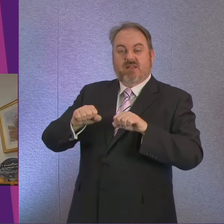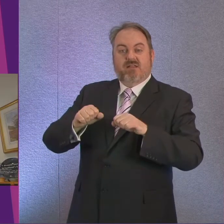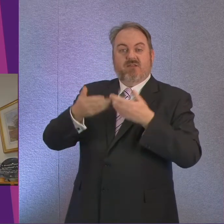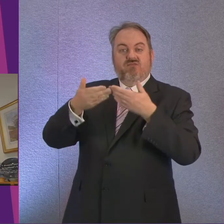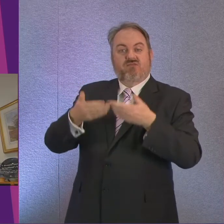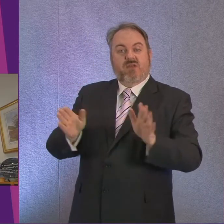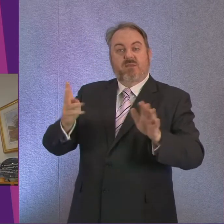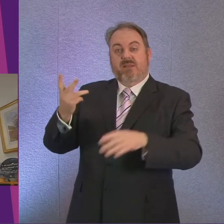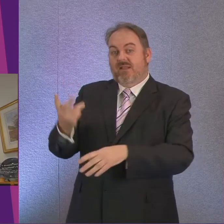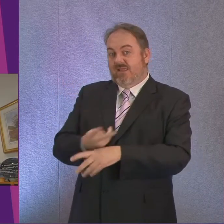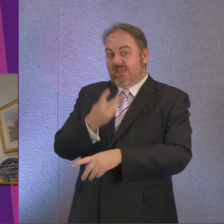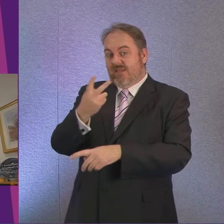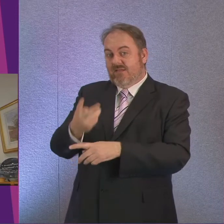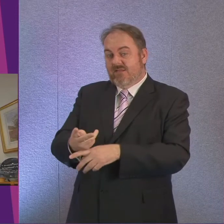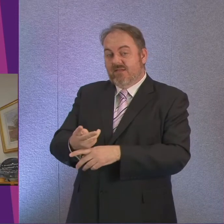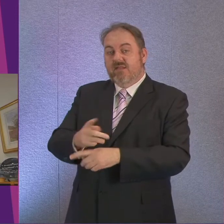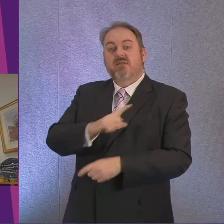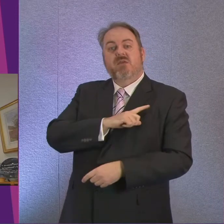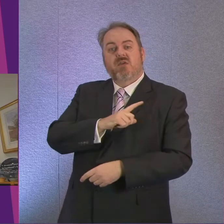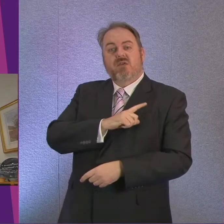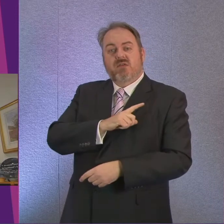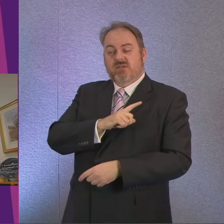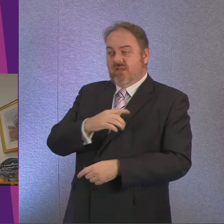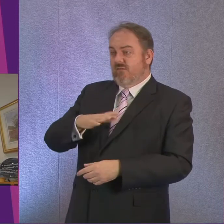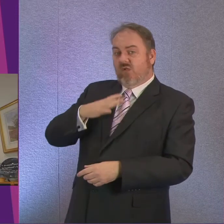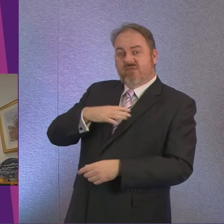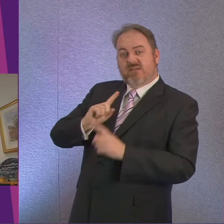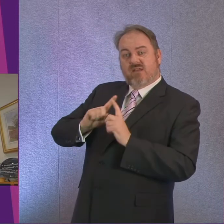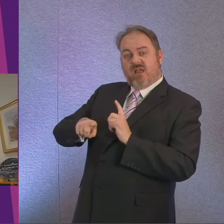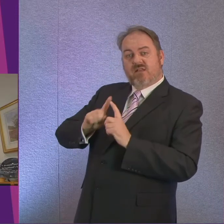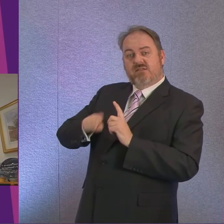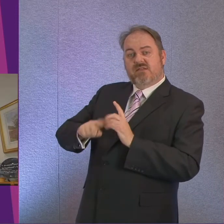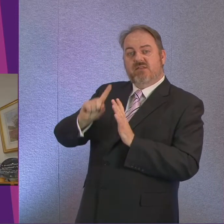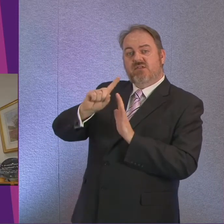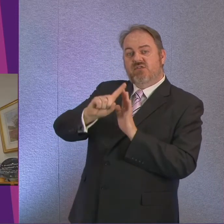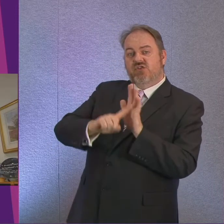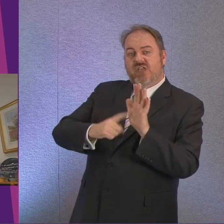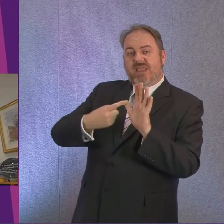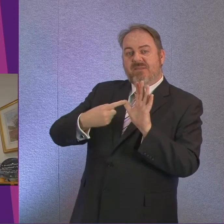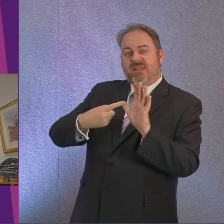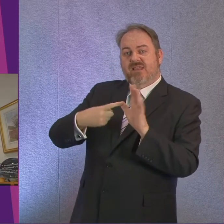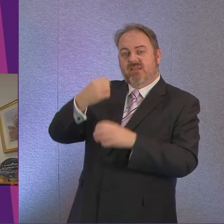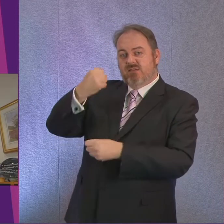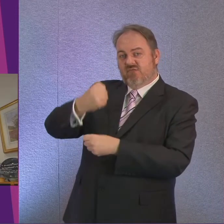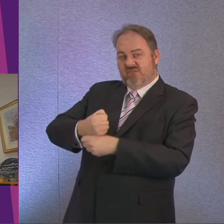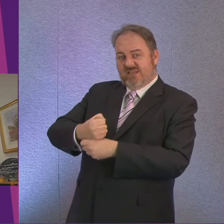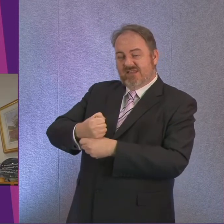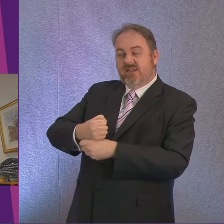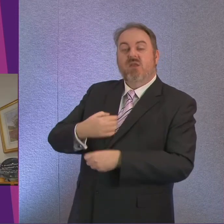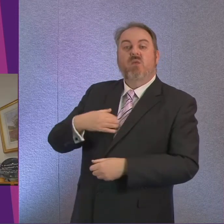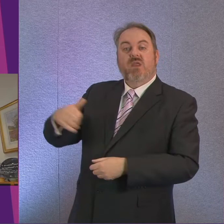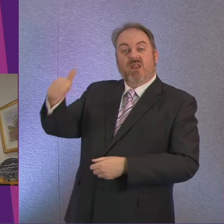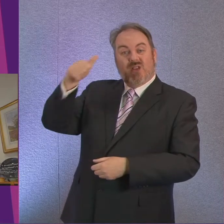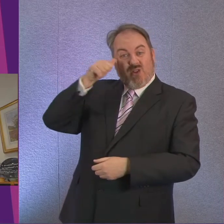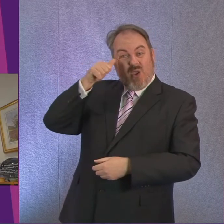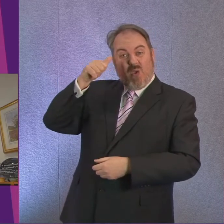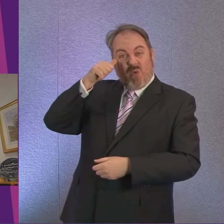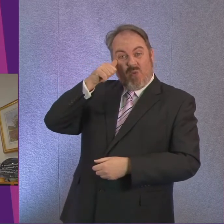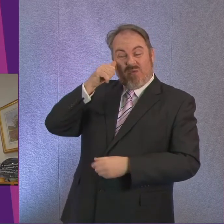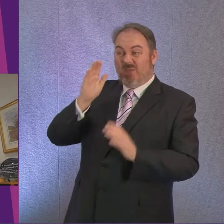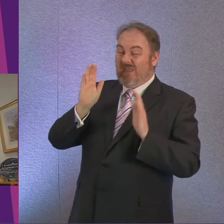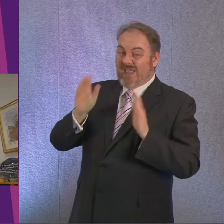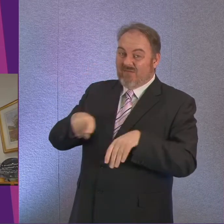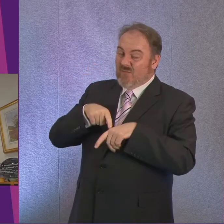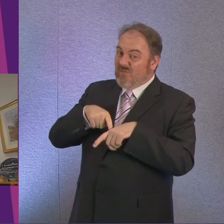answered earlier to Jamie Green, there is going to be a persistent presence of the need for